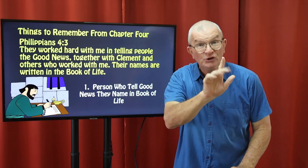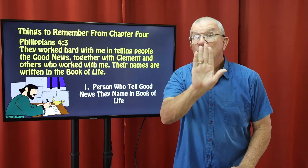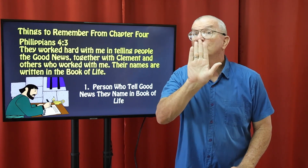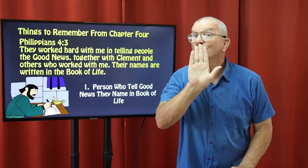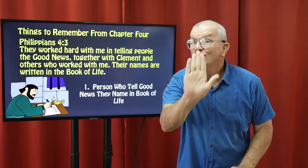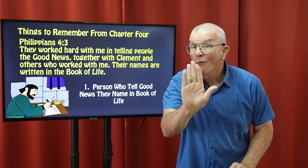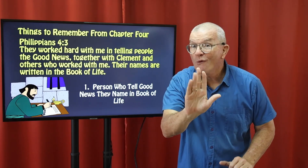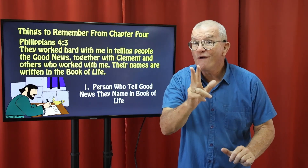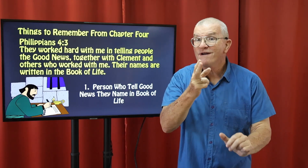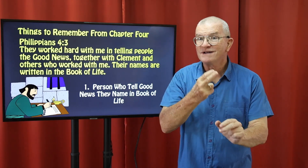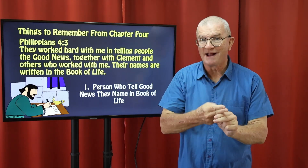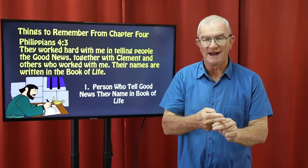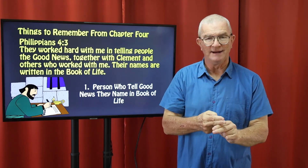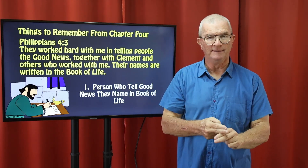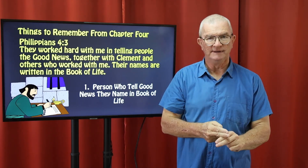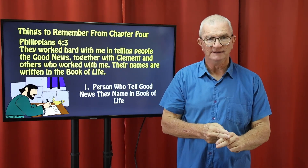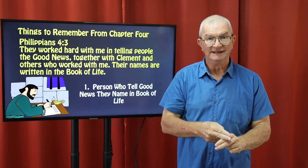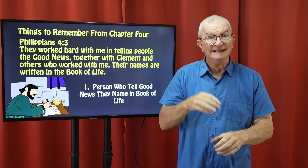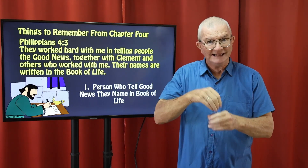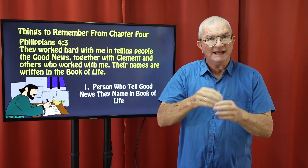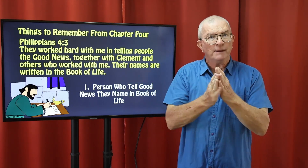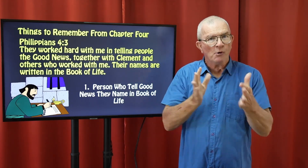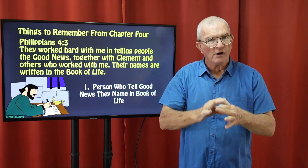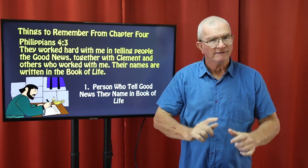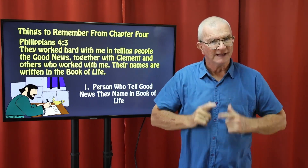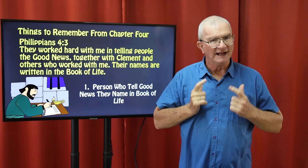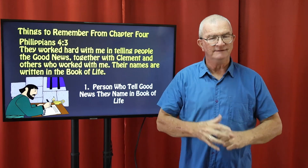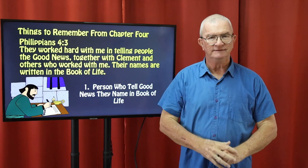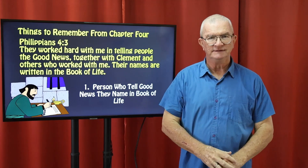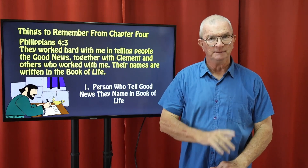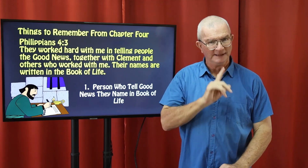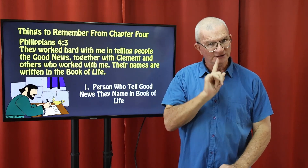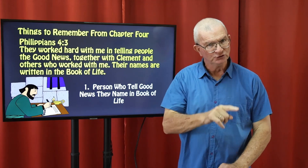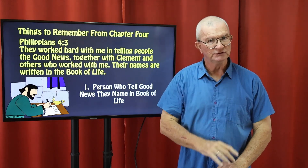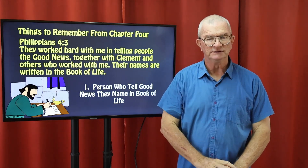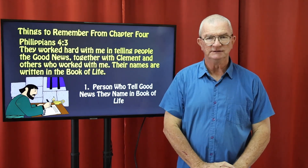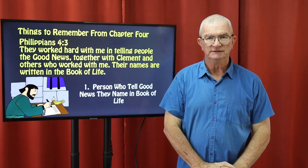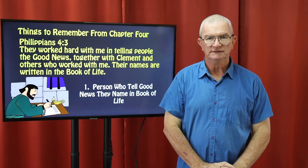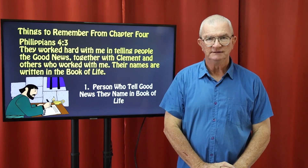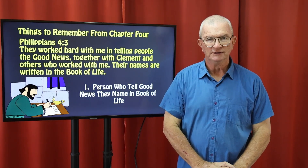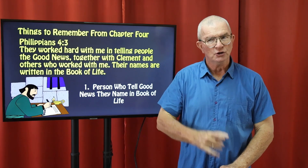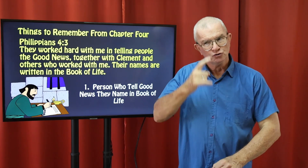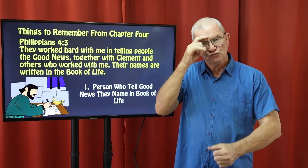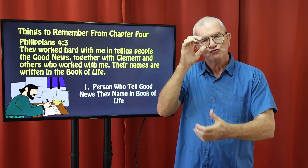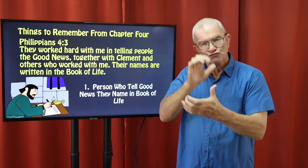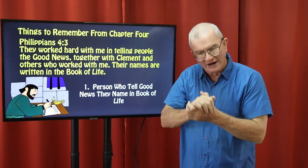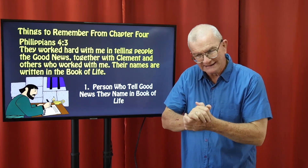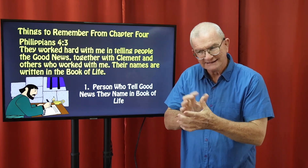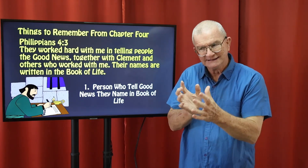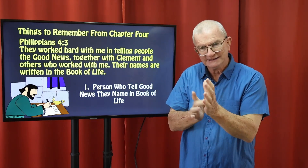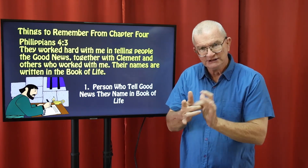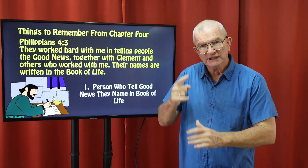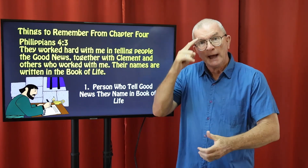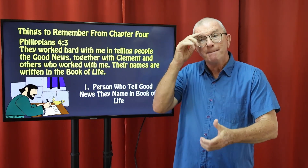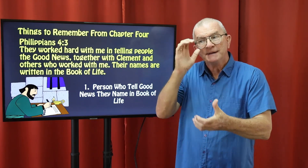Make sure your name is in that book of life. Be sure. Trust in